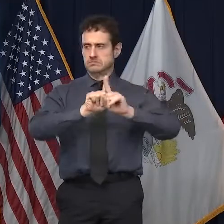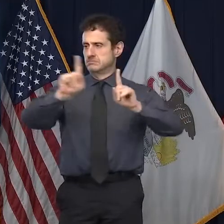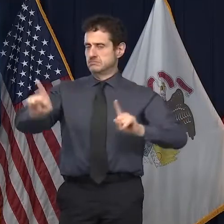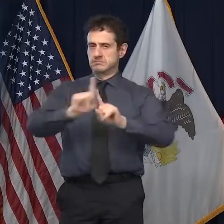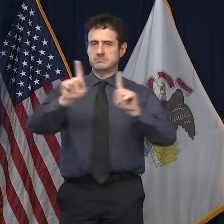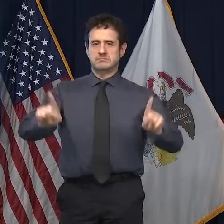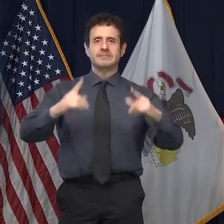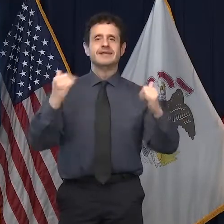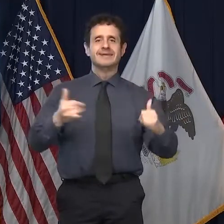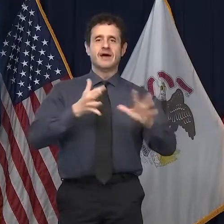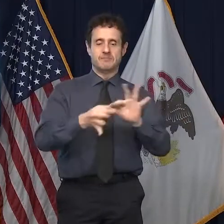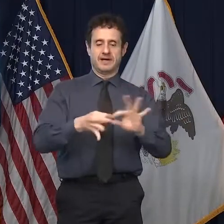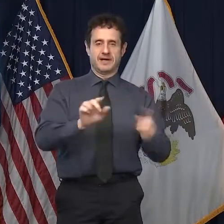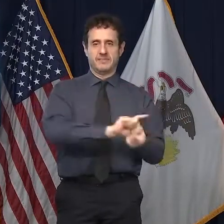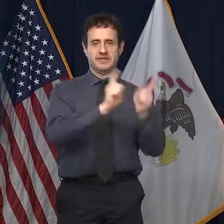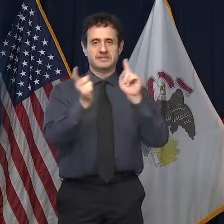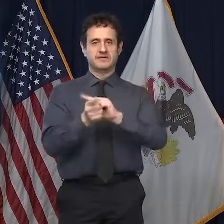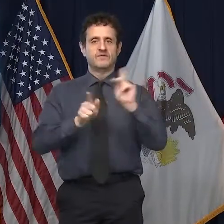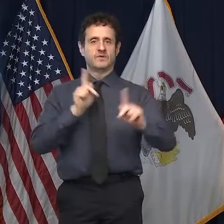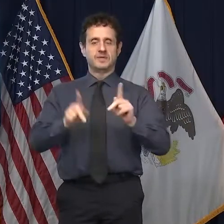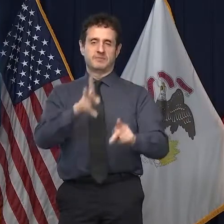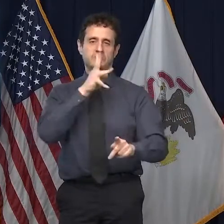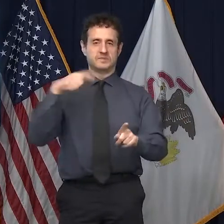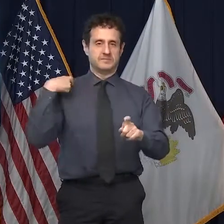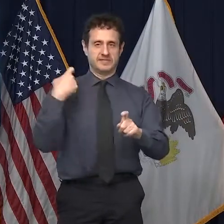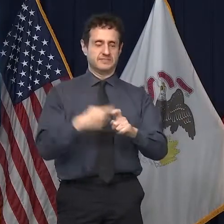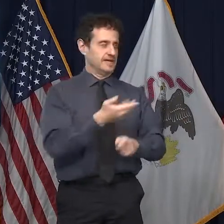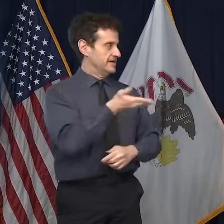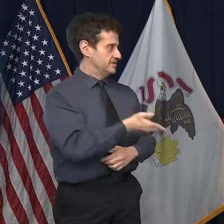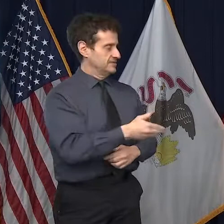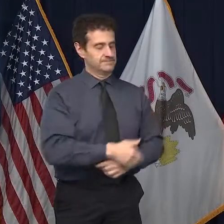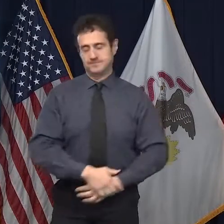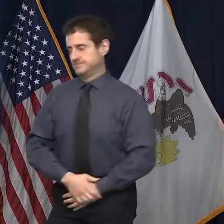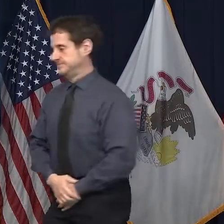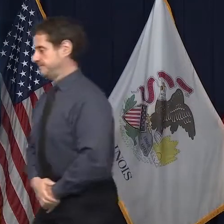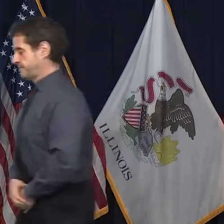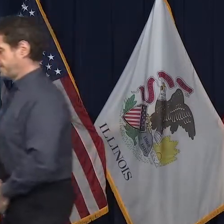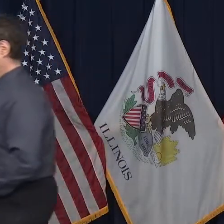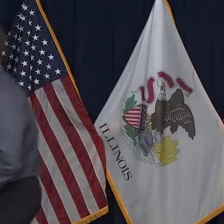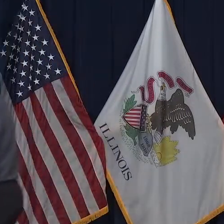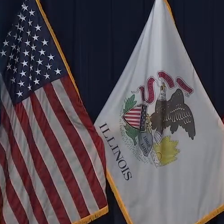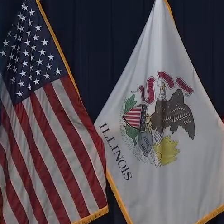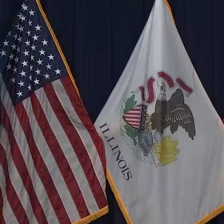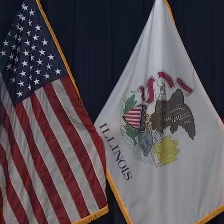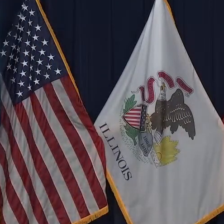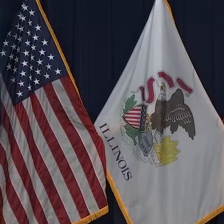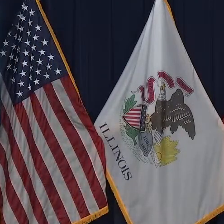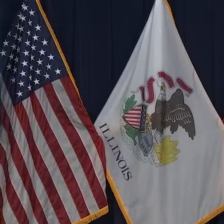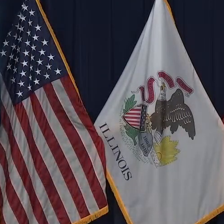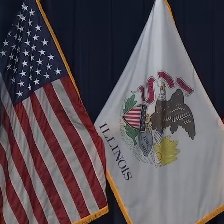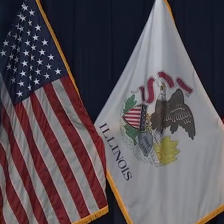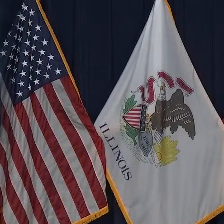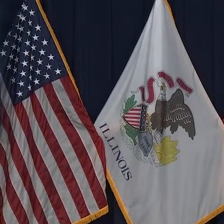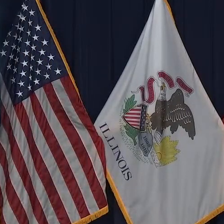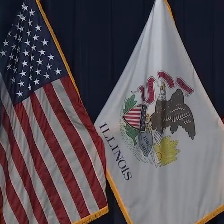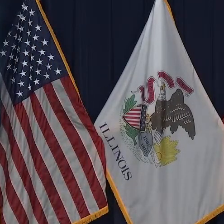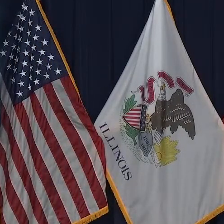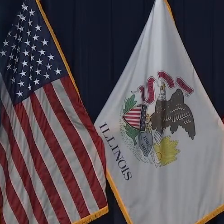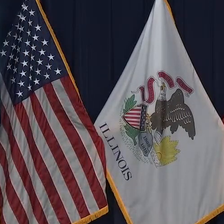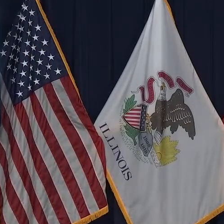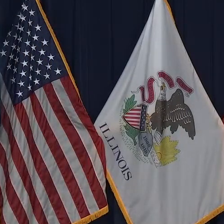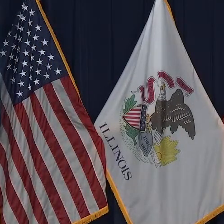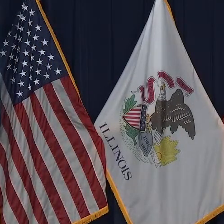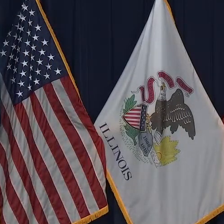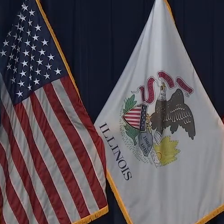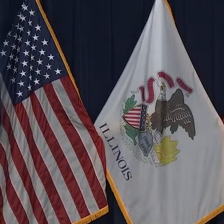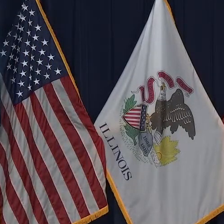Buenas tardes. Me dio mucho orgullo de ver un esfuerzo tan sólido para participar en